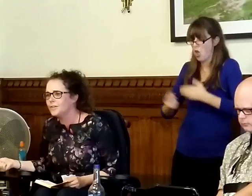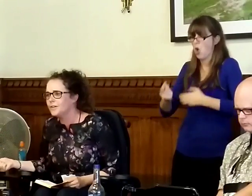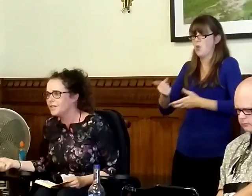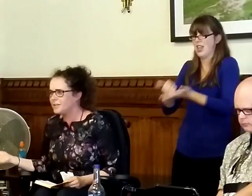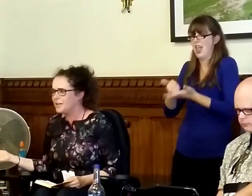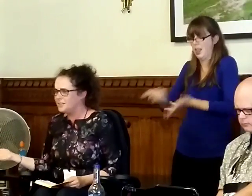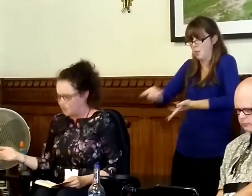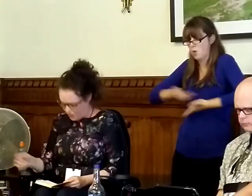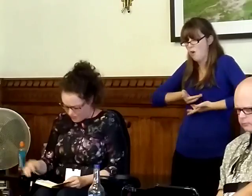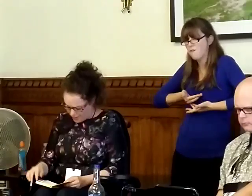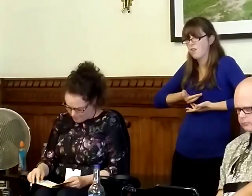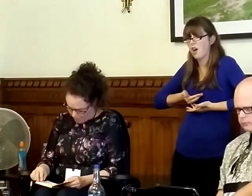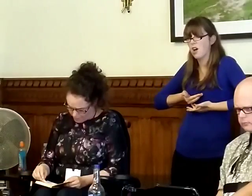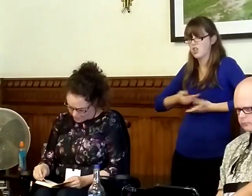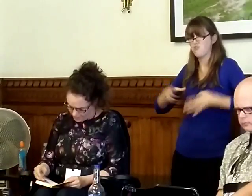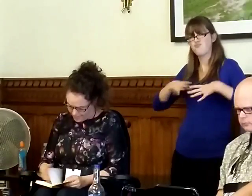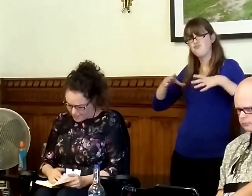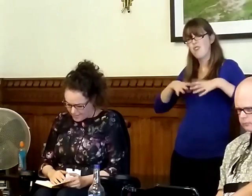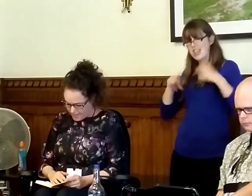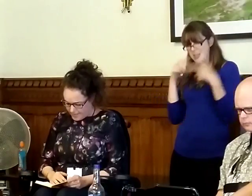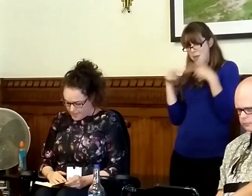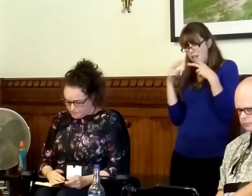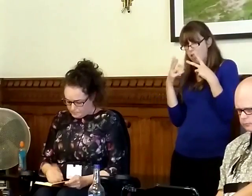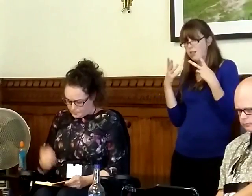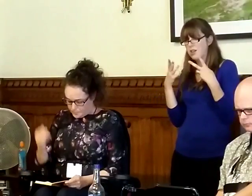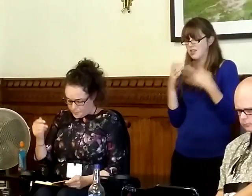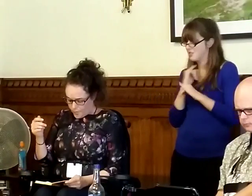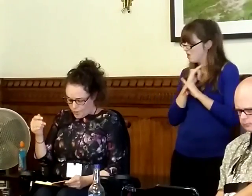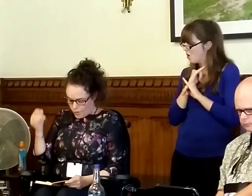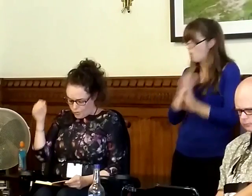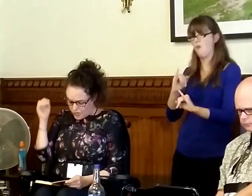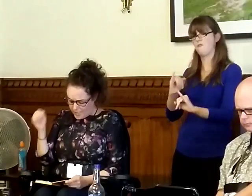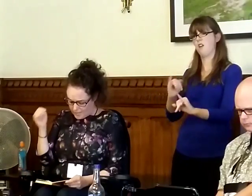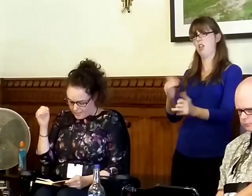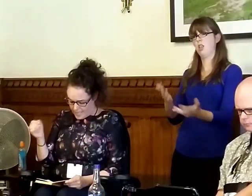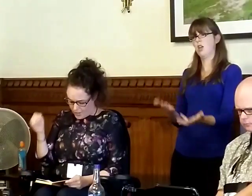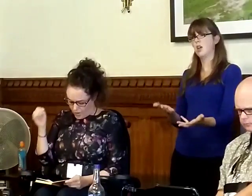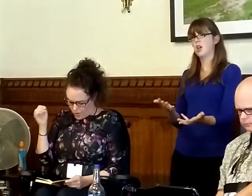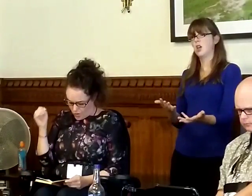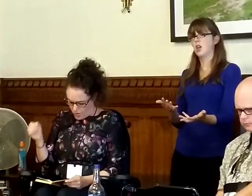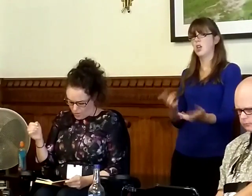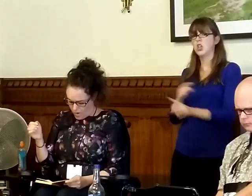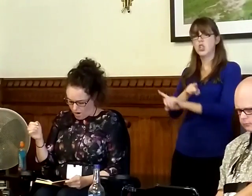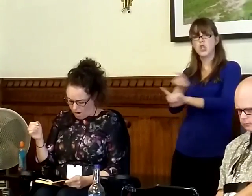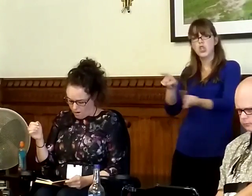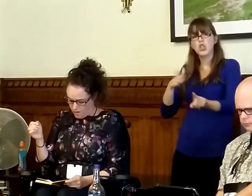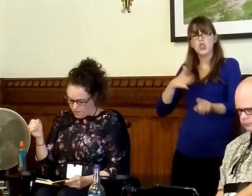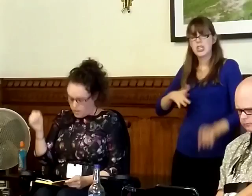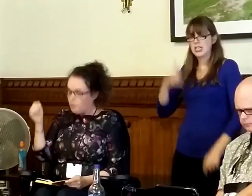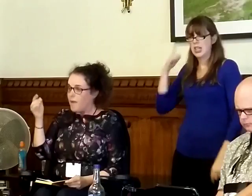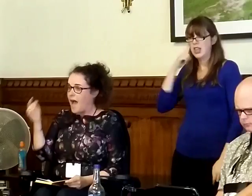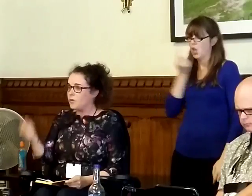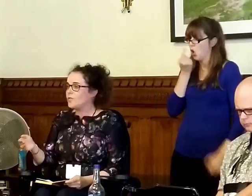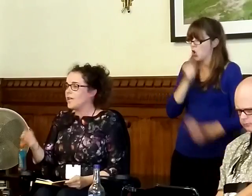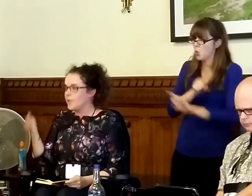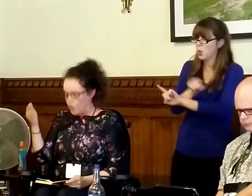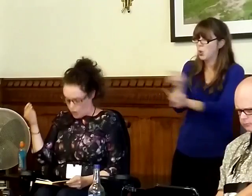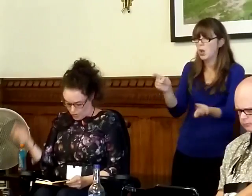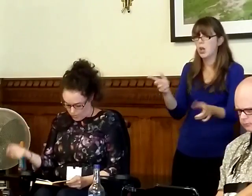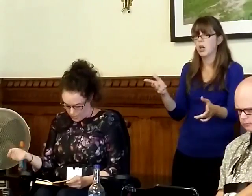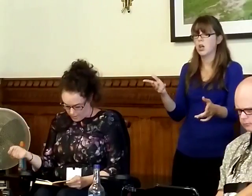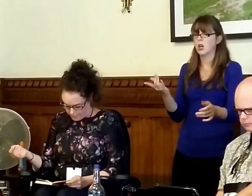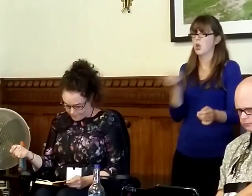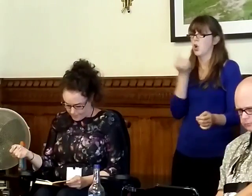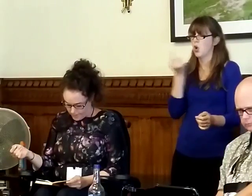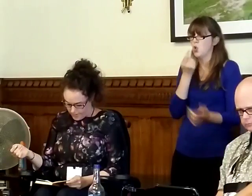meals. It's just abhorrent. You just need to think who you are, how you